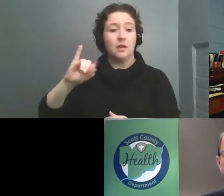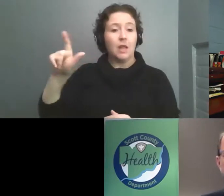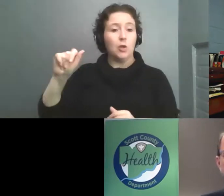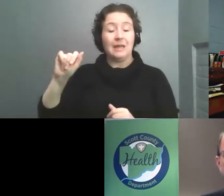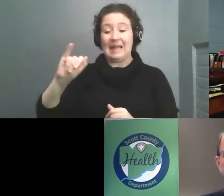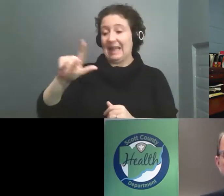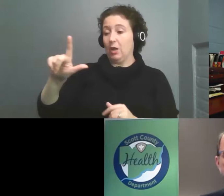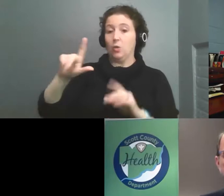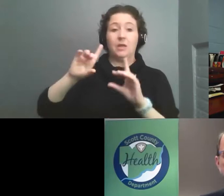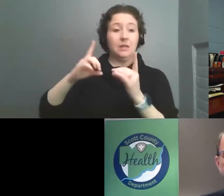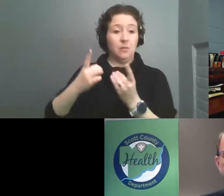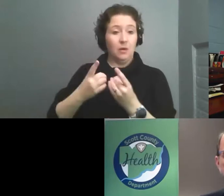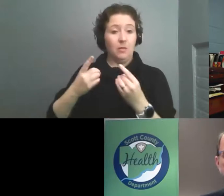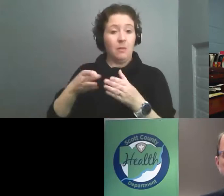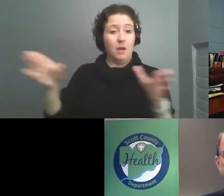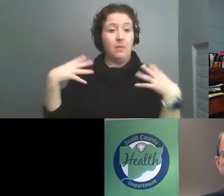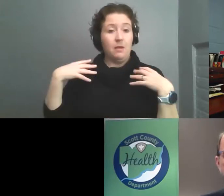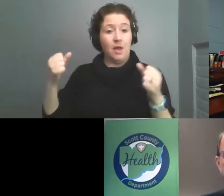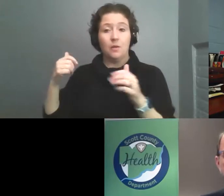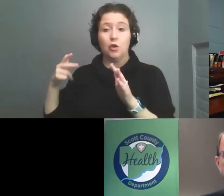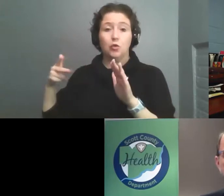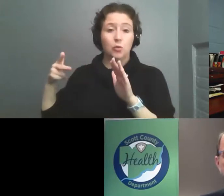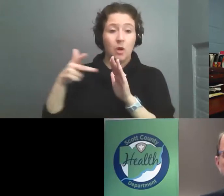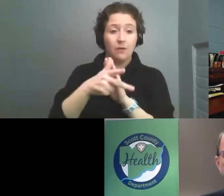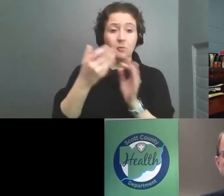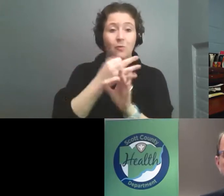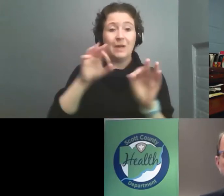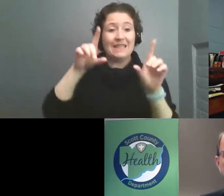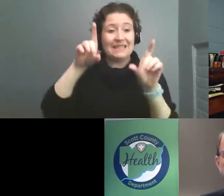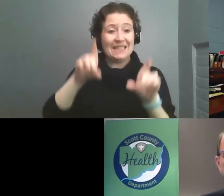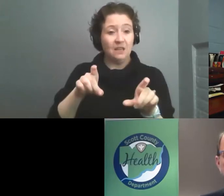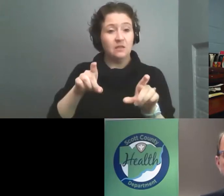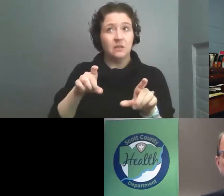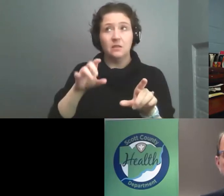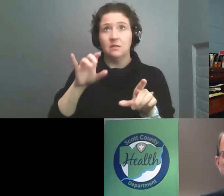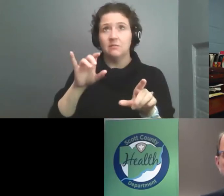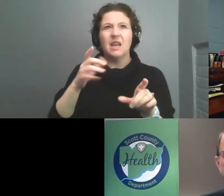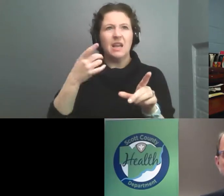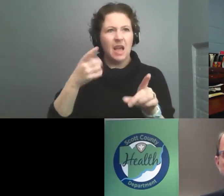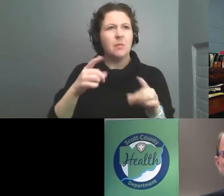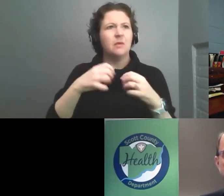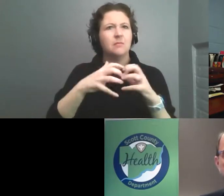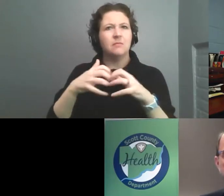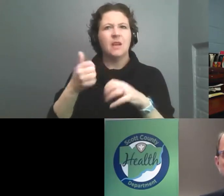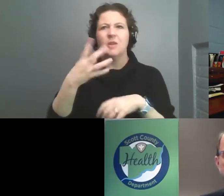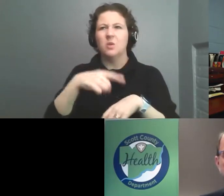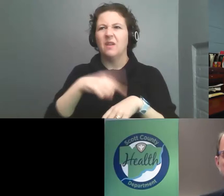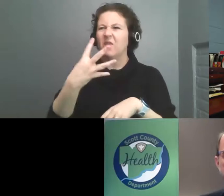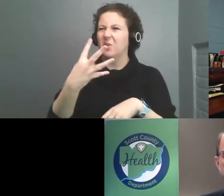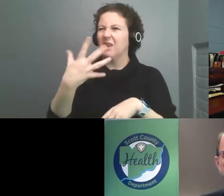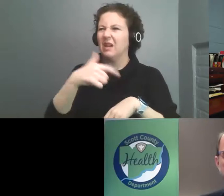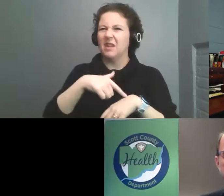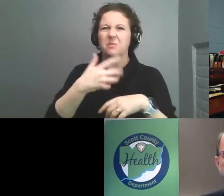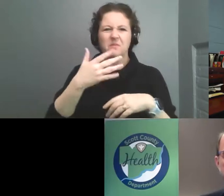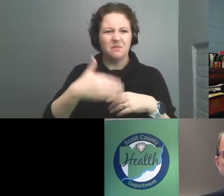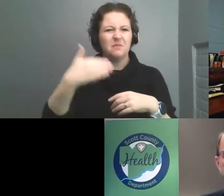Health drive-through free testing site that we've had 4 or 5 times here in Rock Island County. We